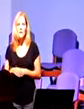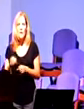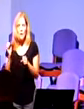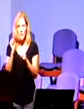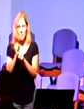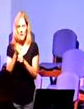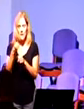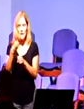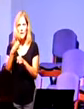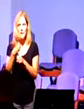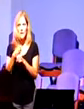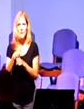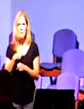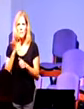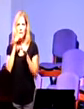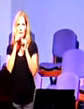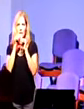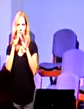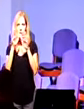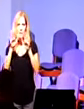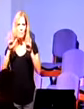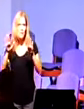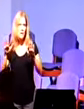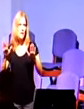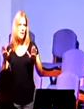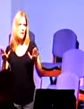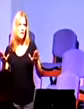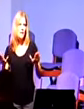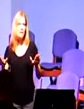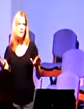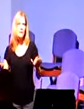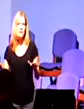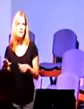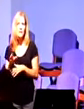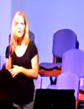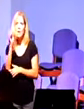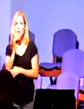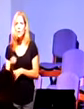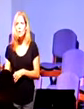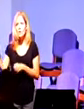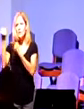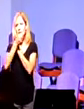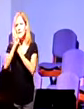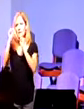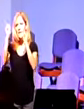shine. Make me a blessing, O